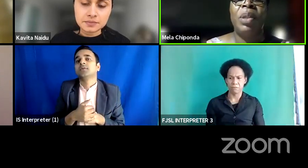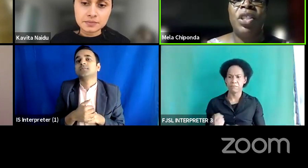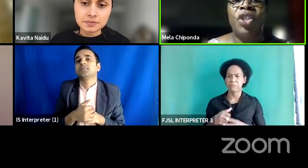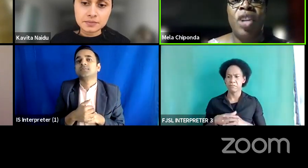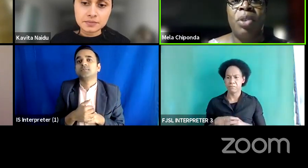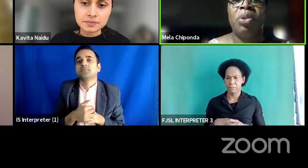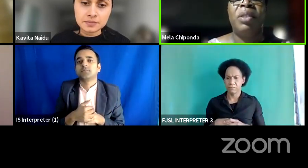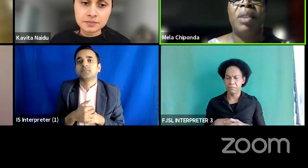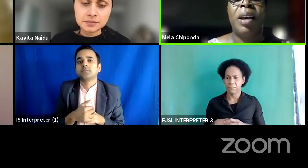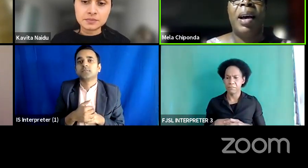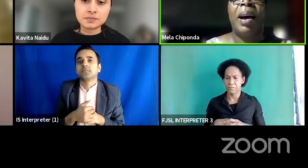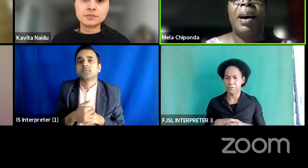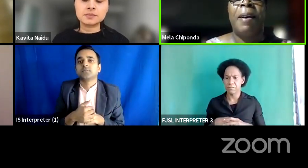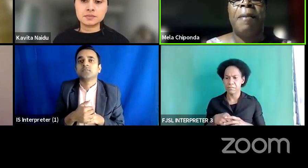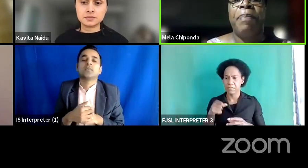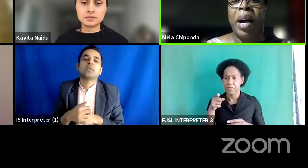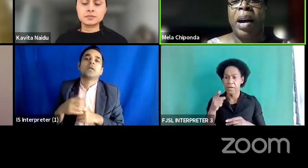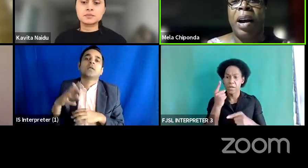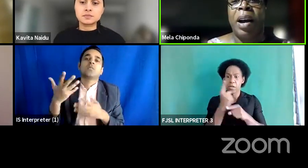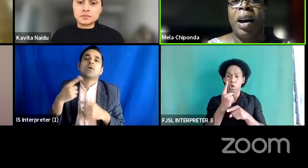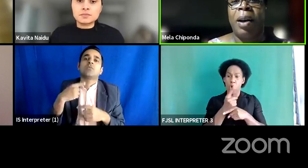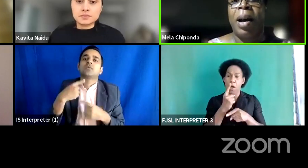about how the struggles